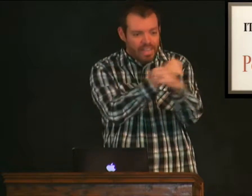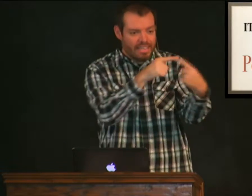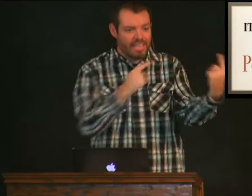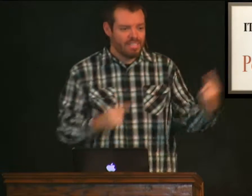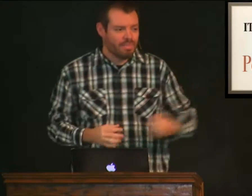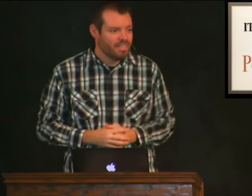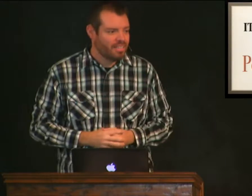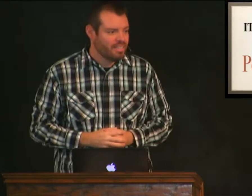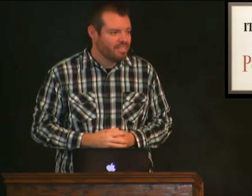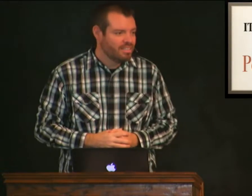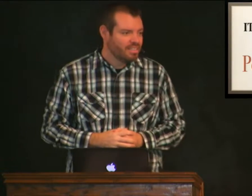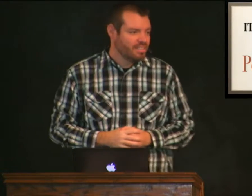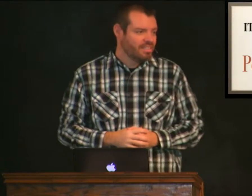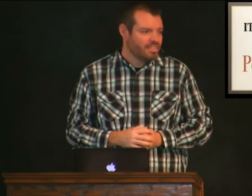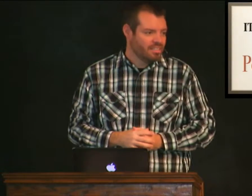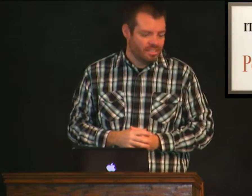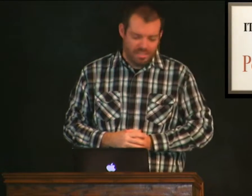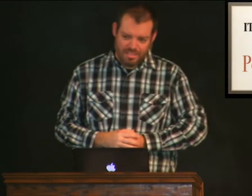to fight the enemy.